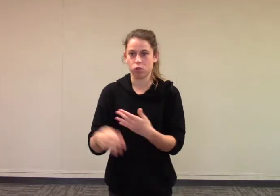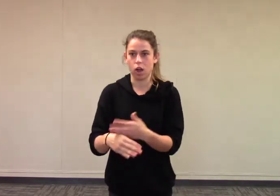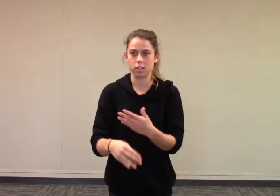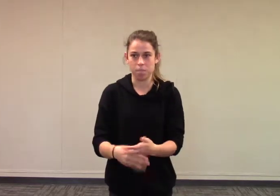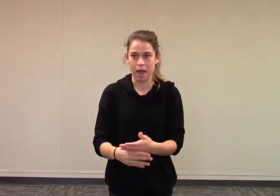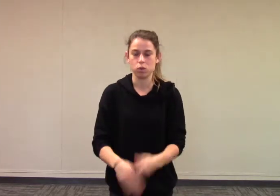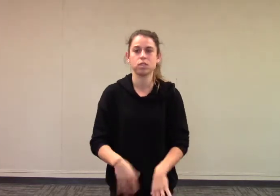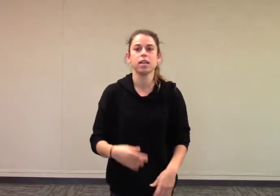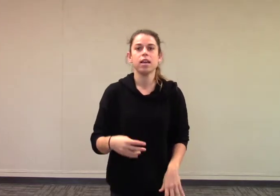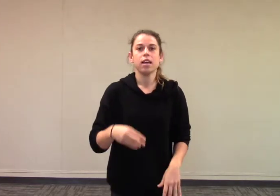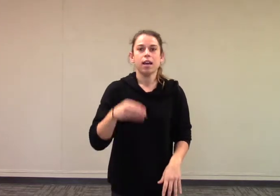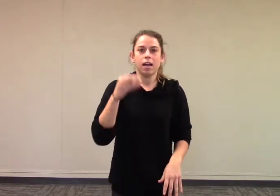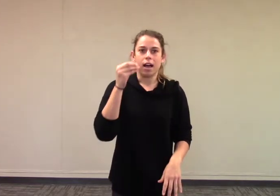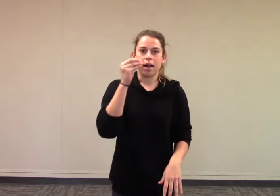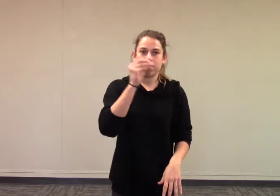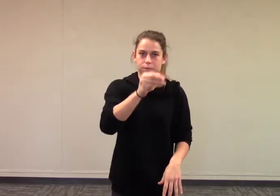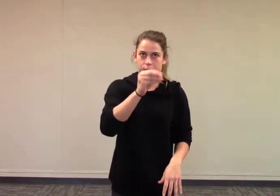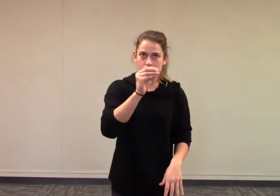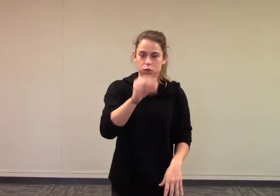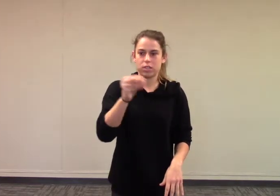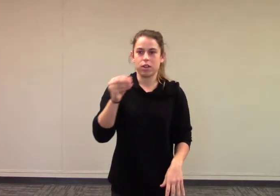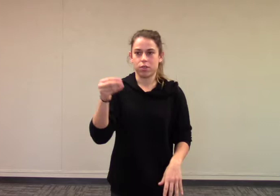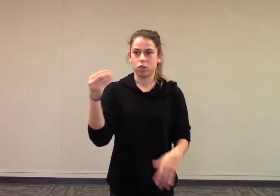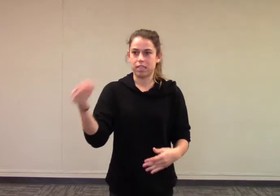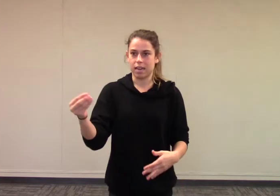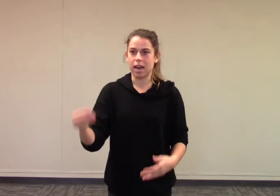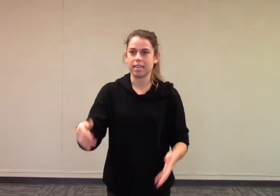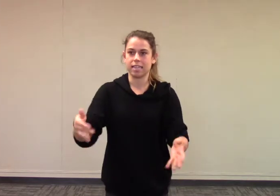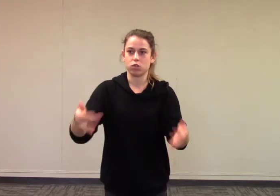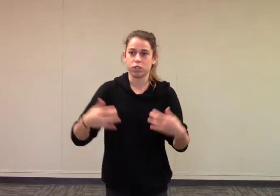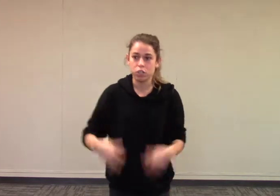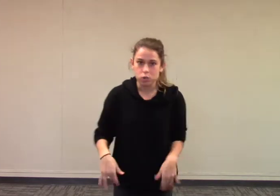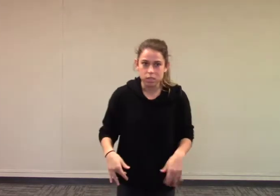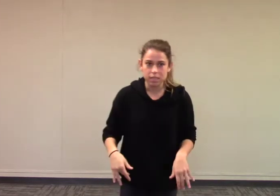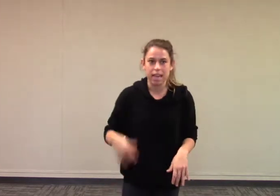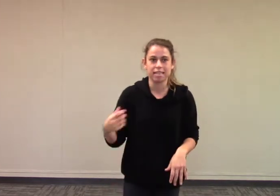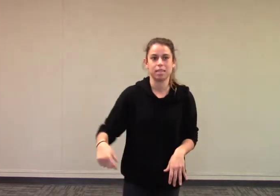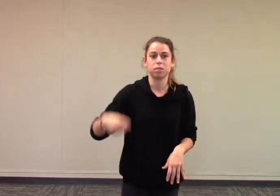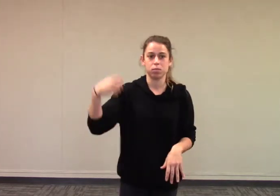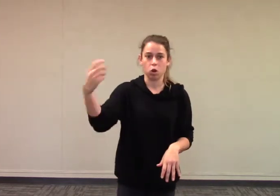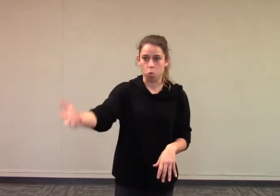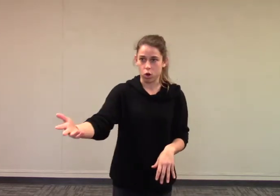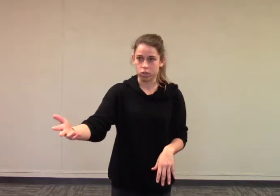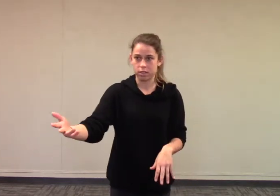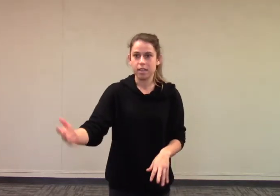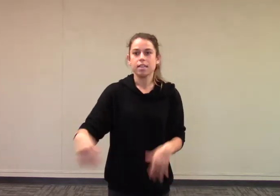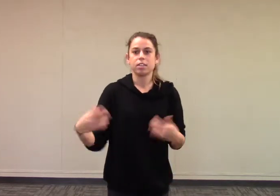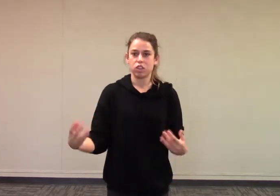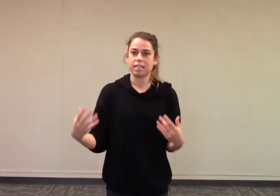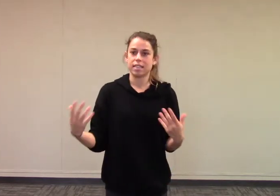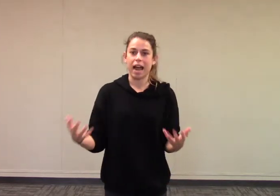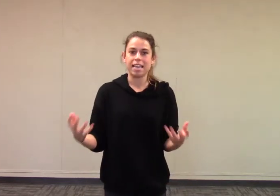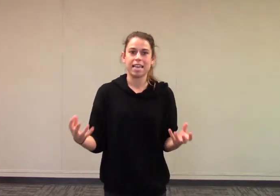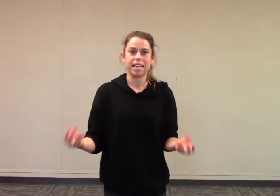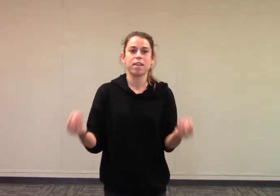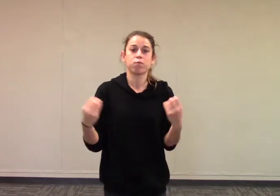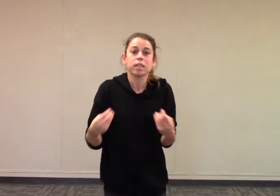crossed mouse, phosphoserine 13 Huntington is reduced and symptoms are worse, suggesting that IKK really